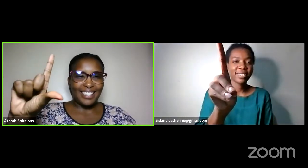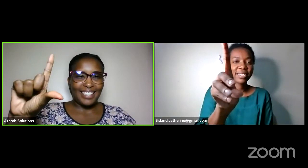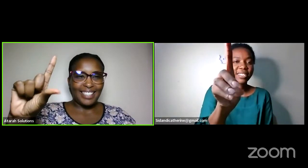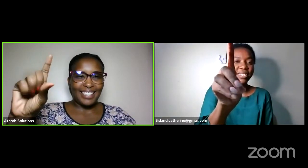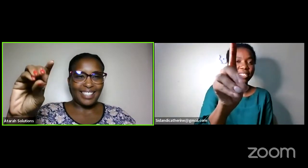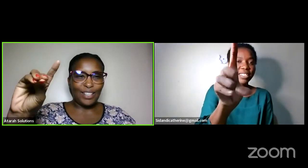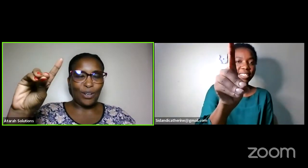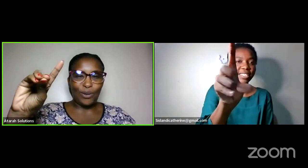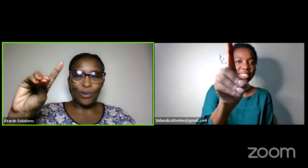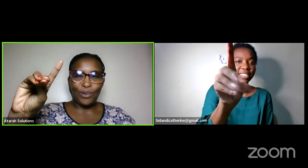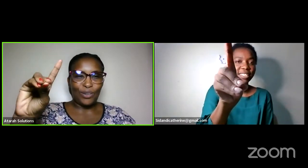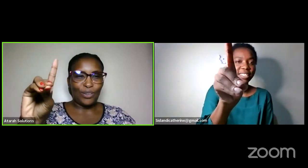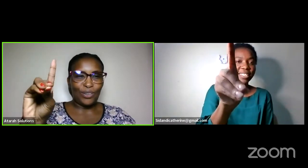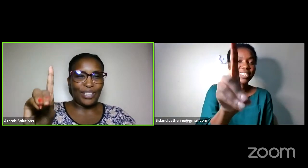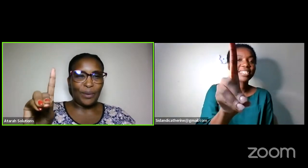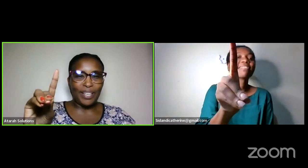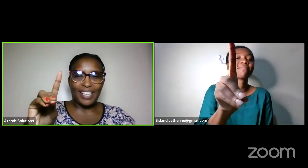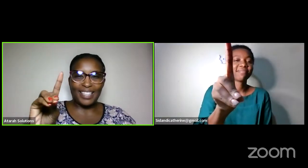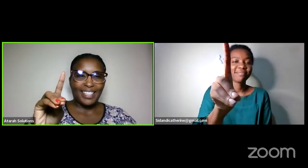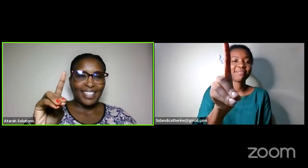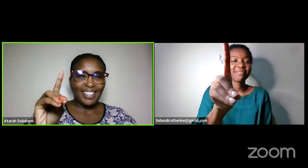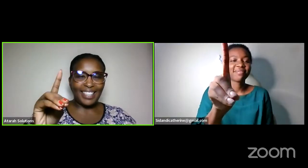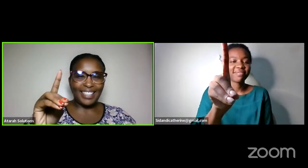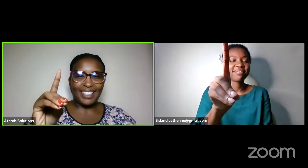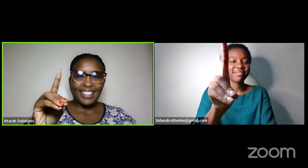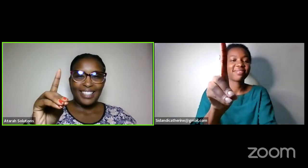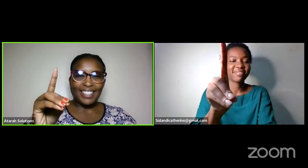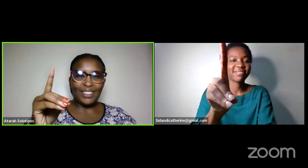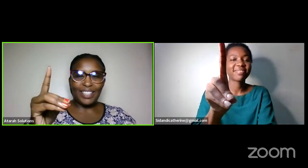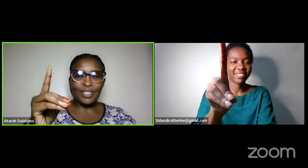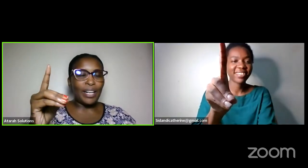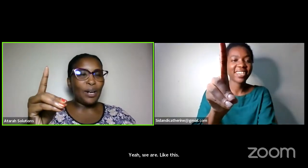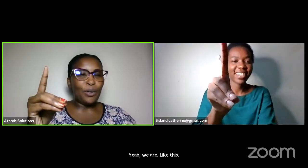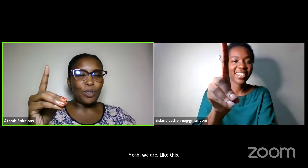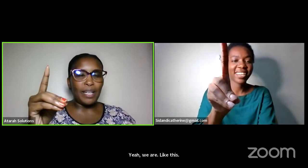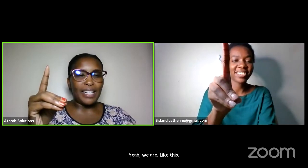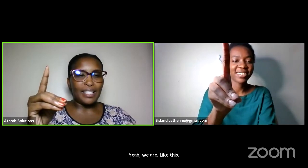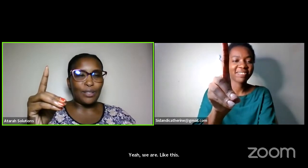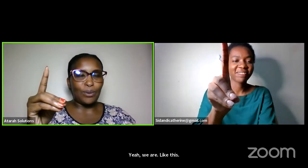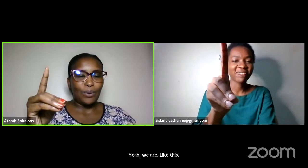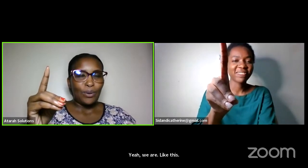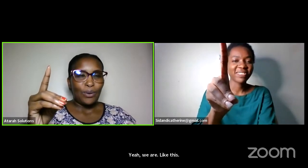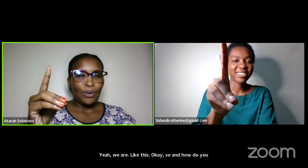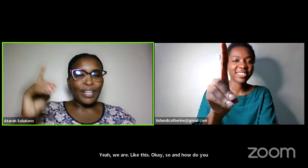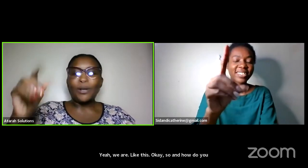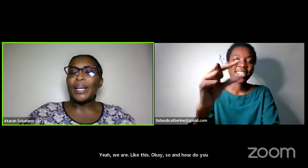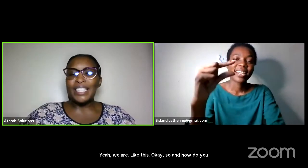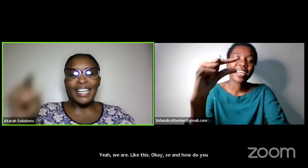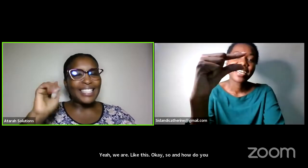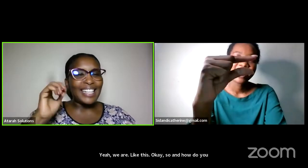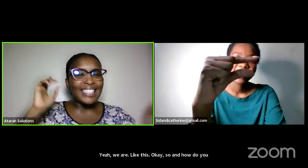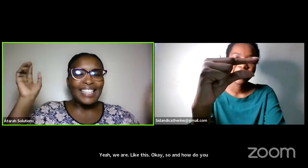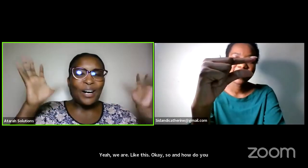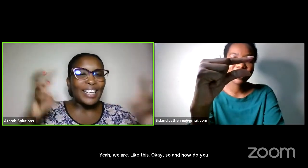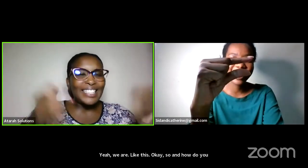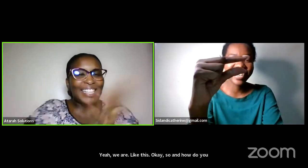yes. Oh, here we are, like this. Okay. So, and how do you spell Yes. grace though? Or oh wait,